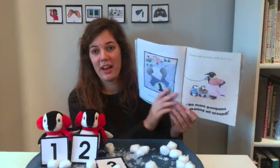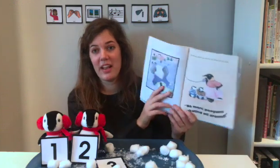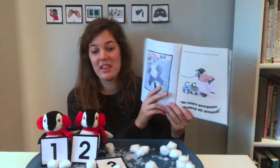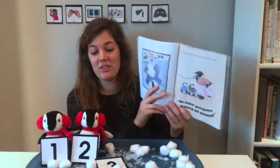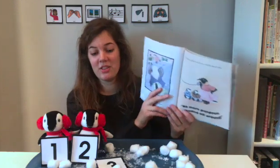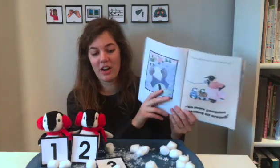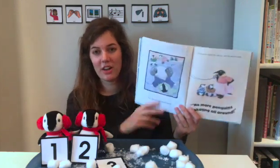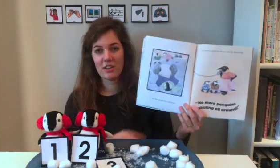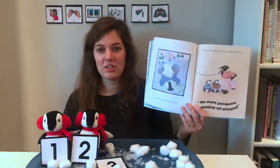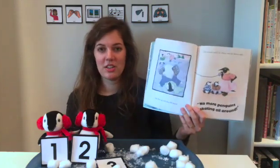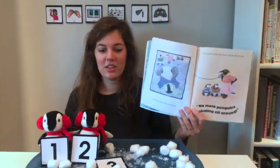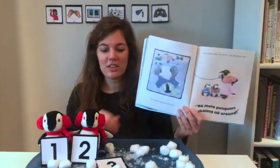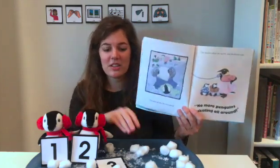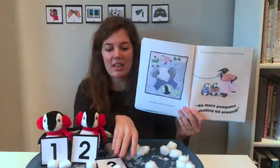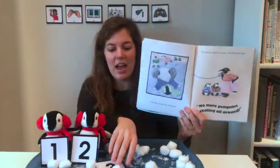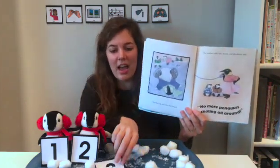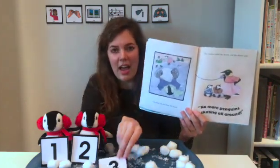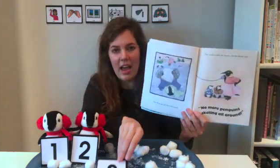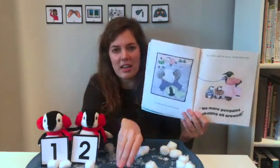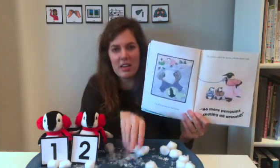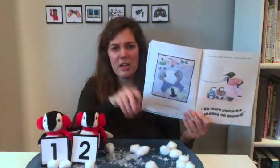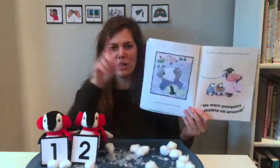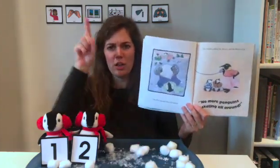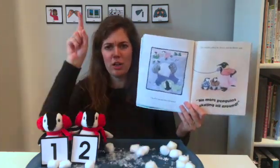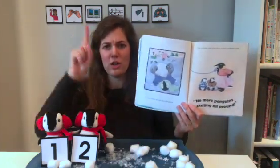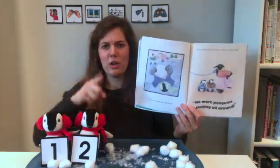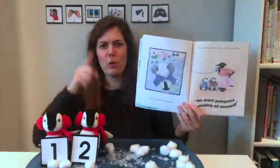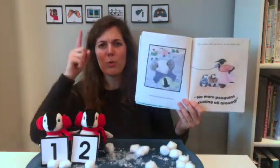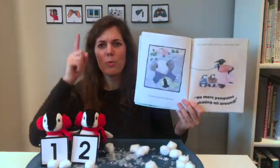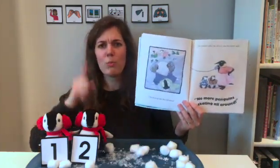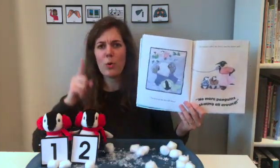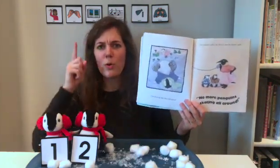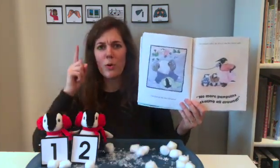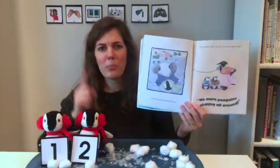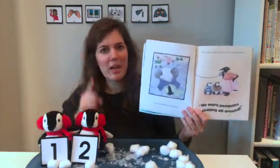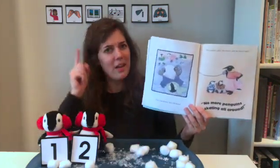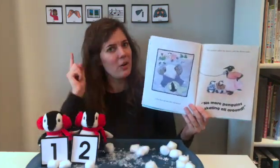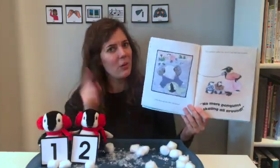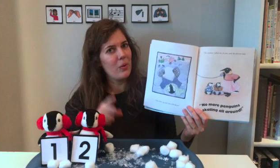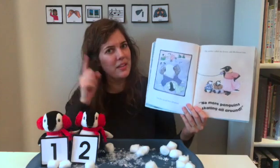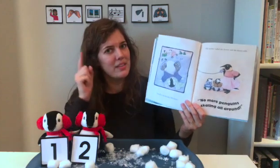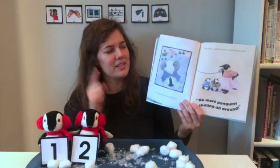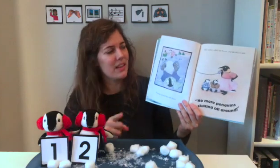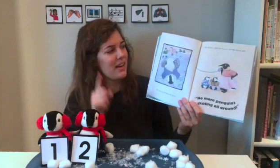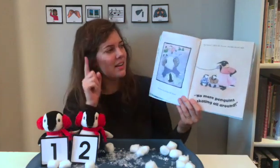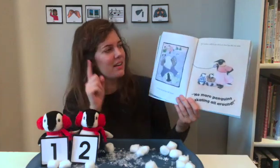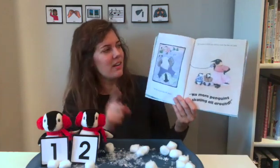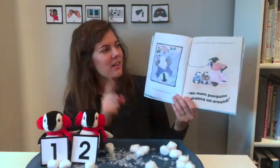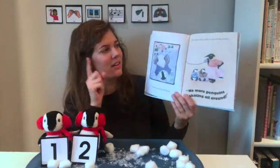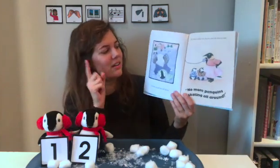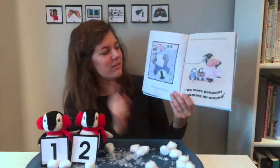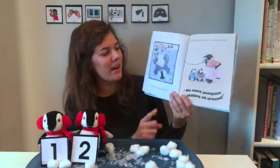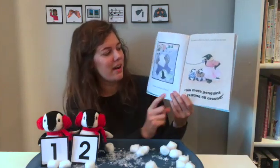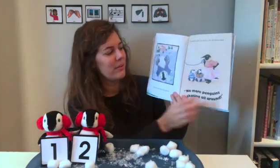the doctor said, no more penguins skating all around.